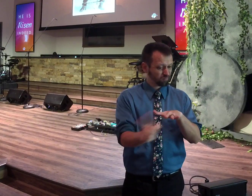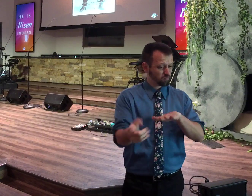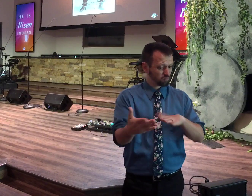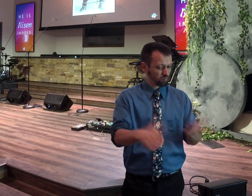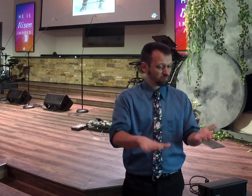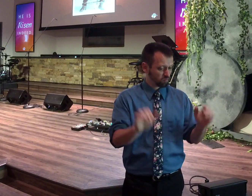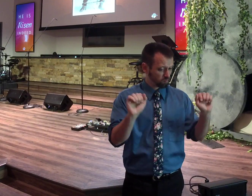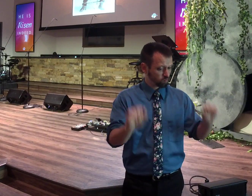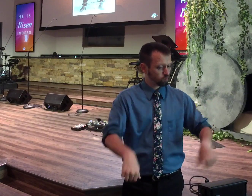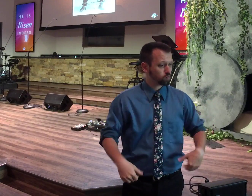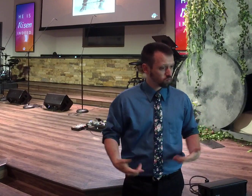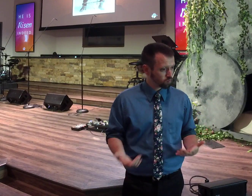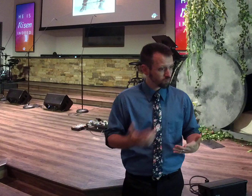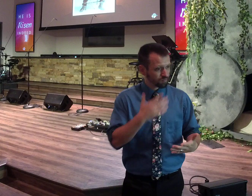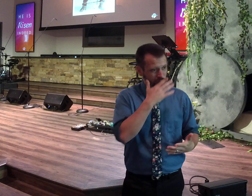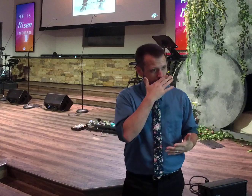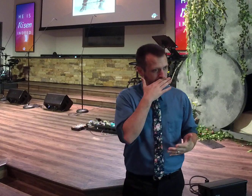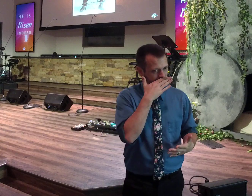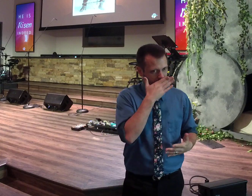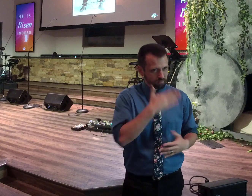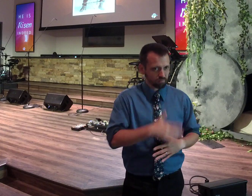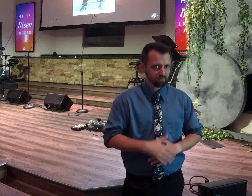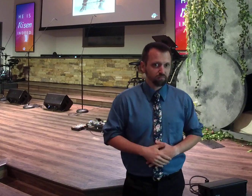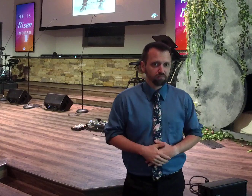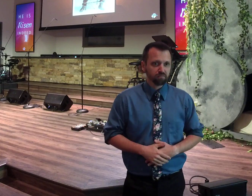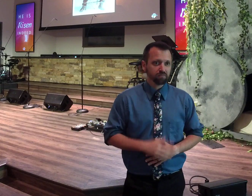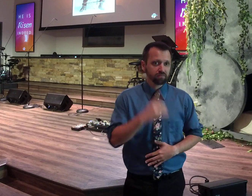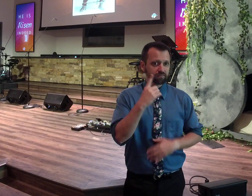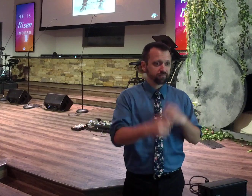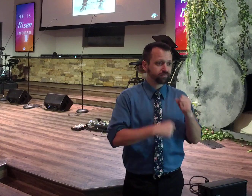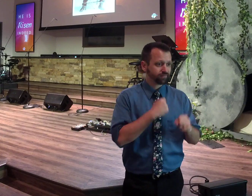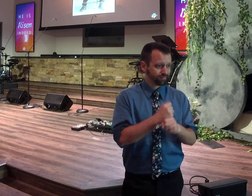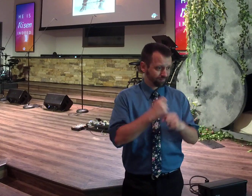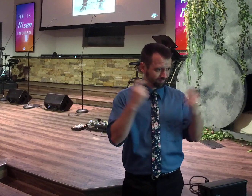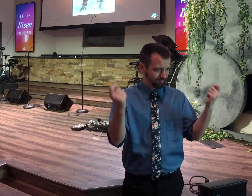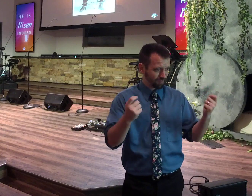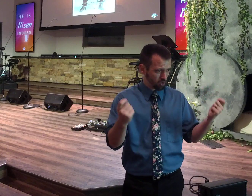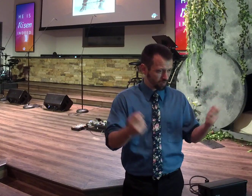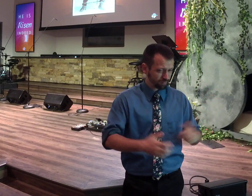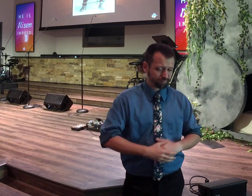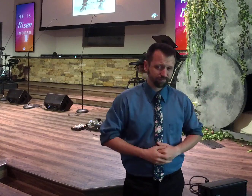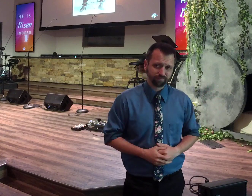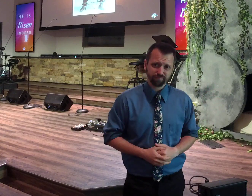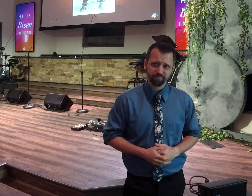anything, even including death. So on the one-year anniversary,